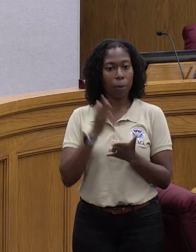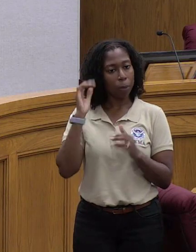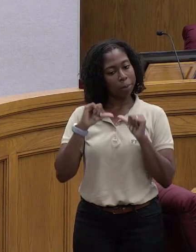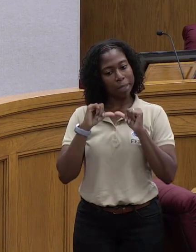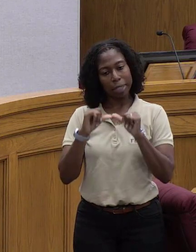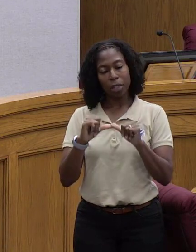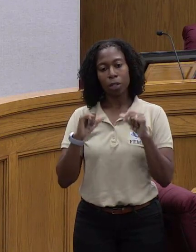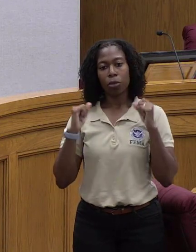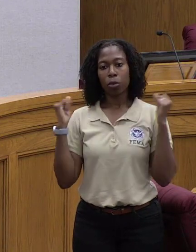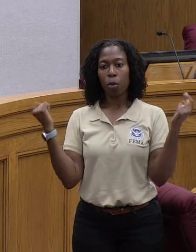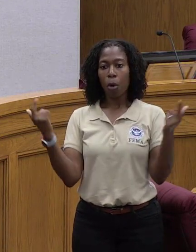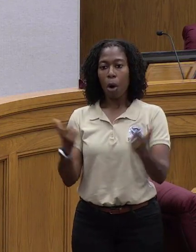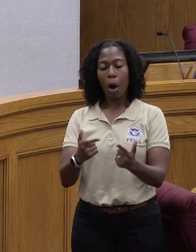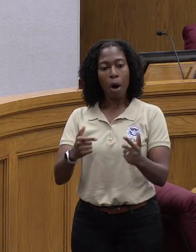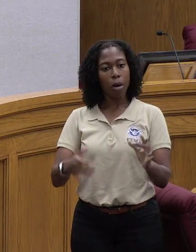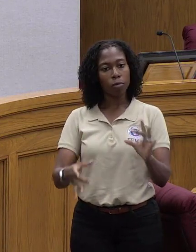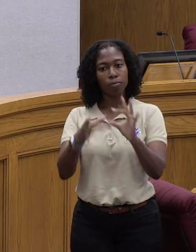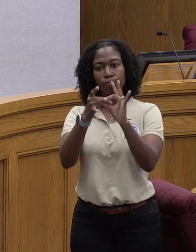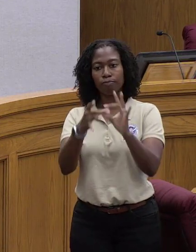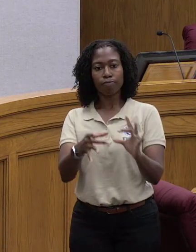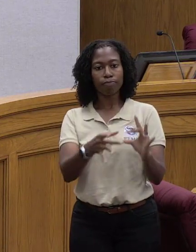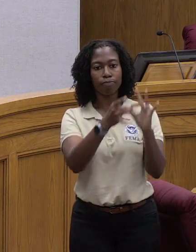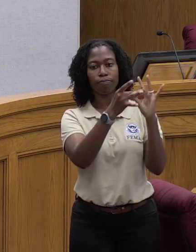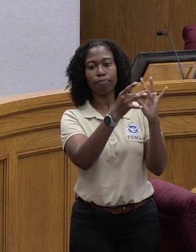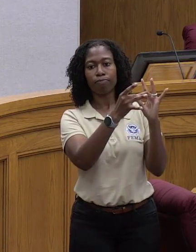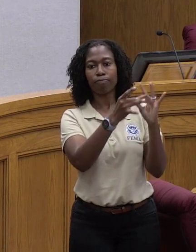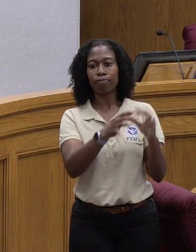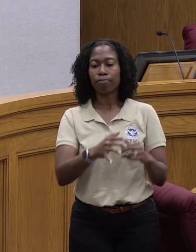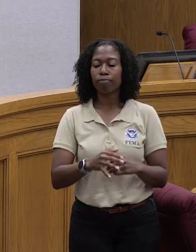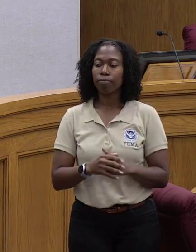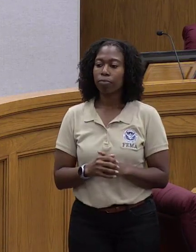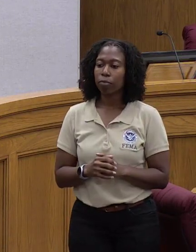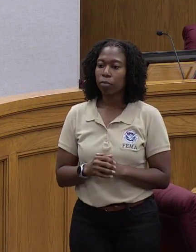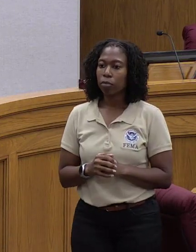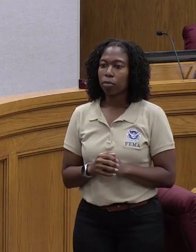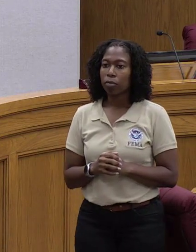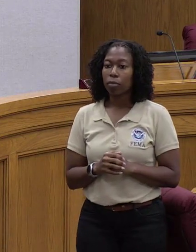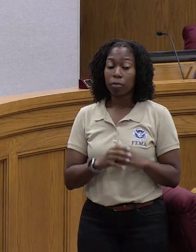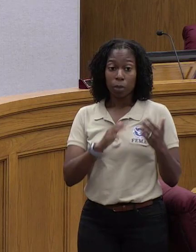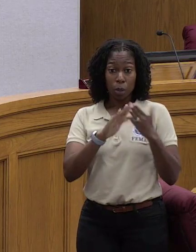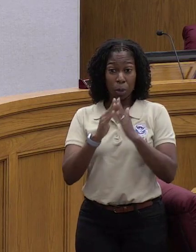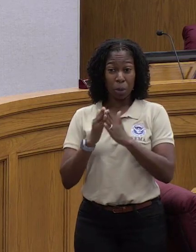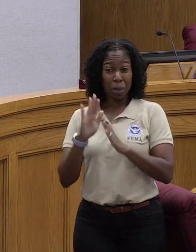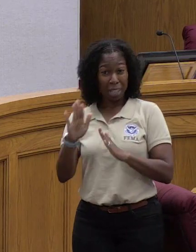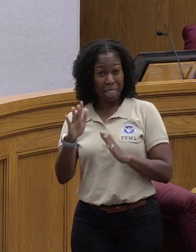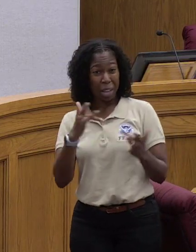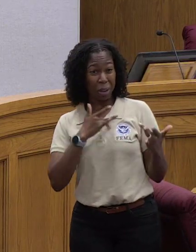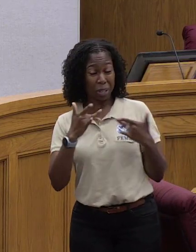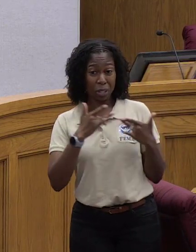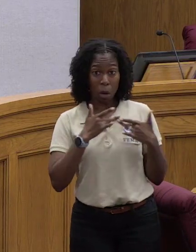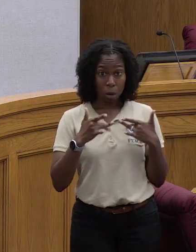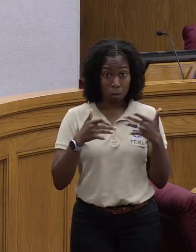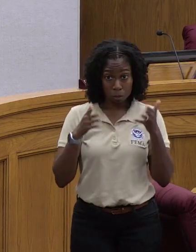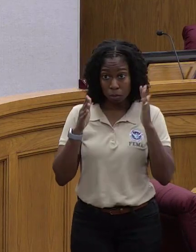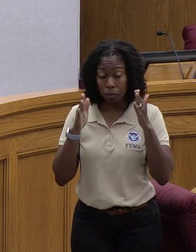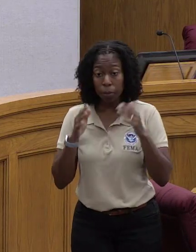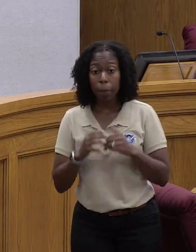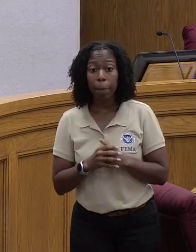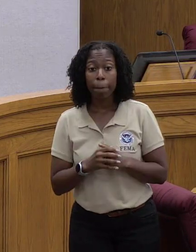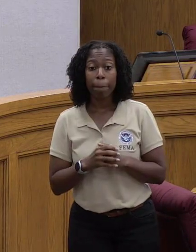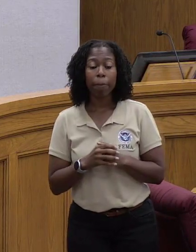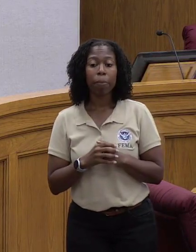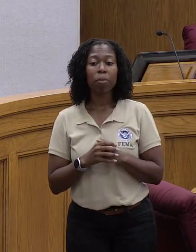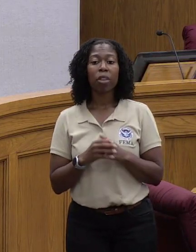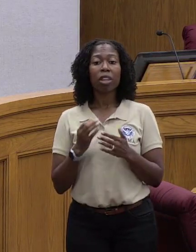restored. We're listening to the community. On Friday afternoon, I participated